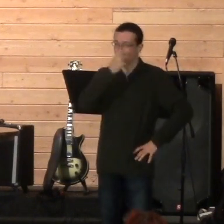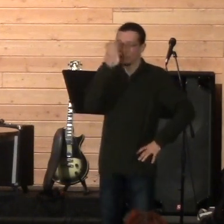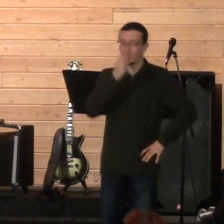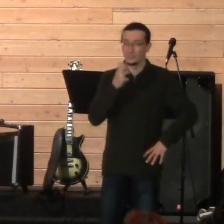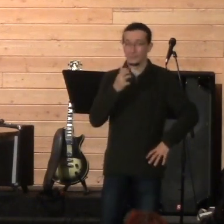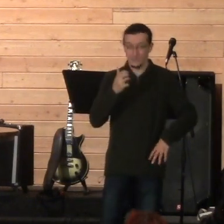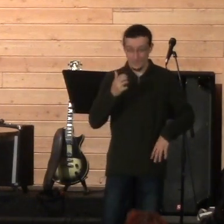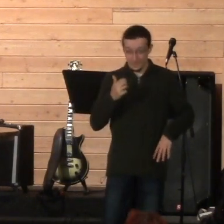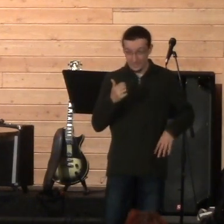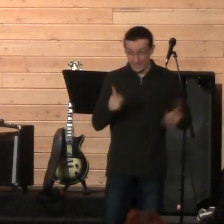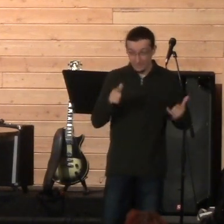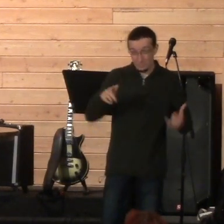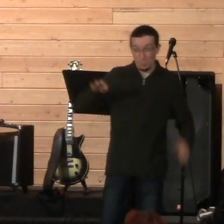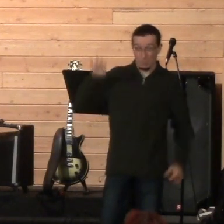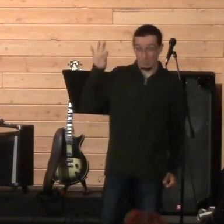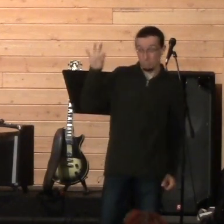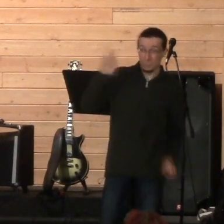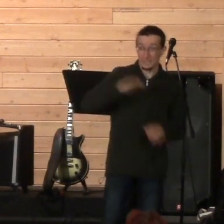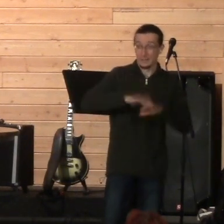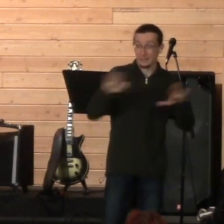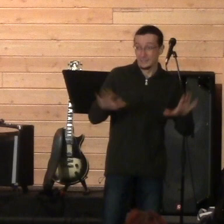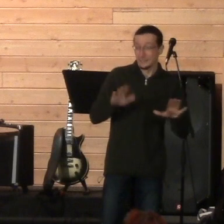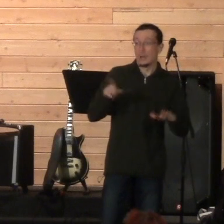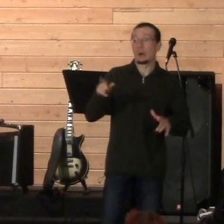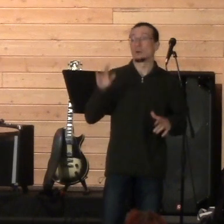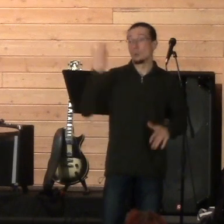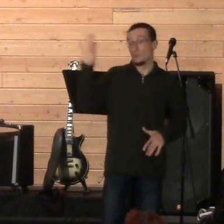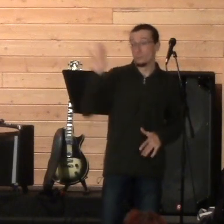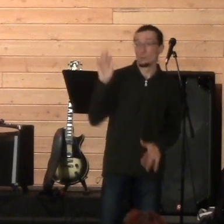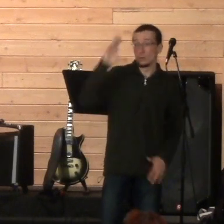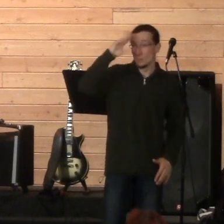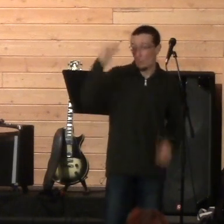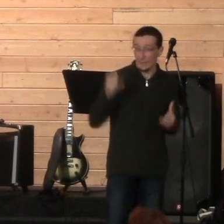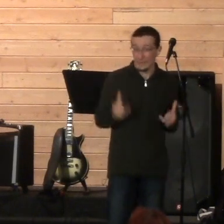you're preaching on Sunday? Well, you're a preacher boy now, huh?